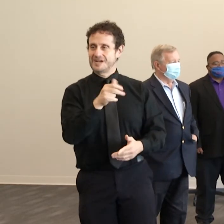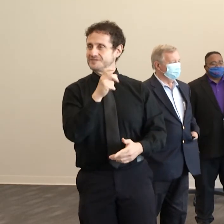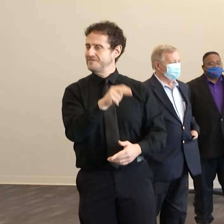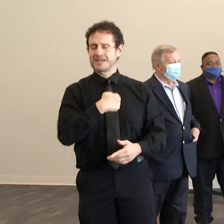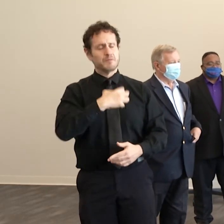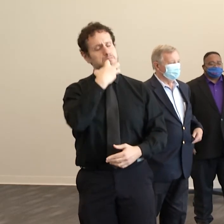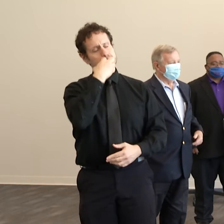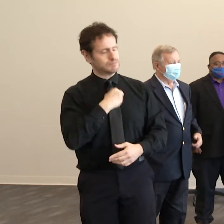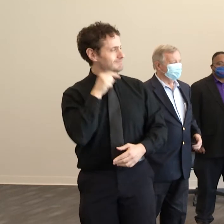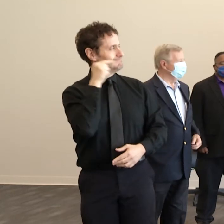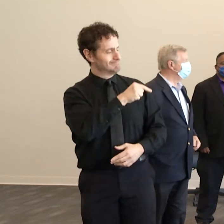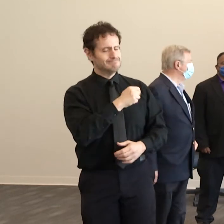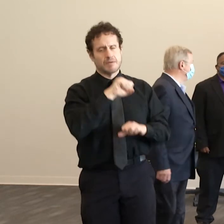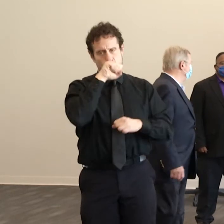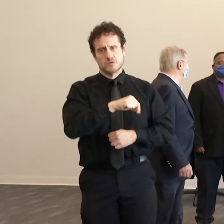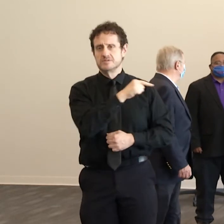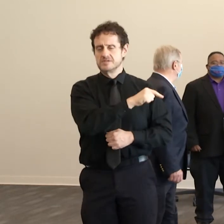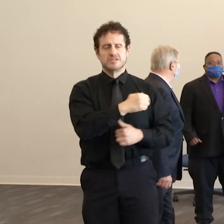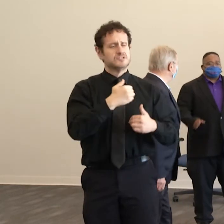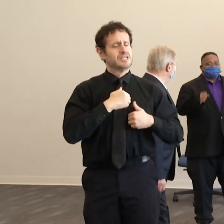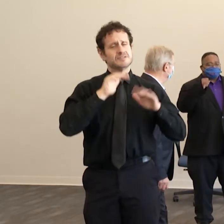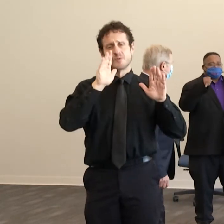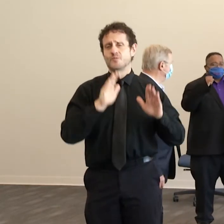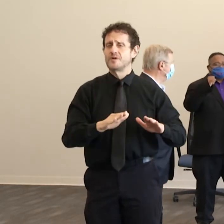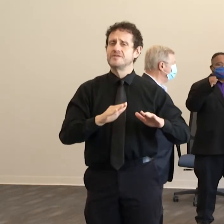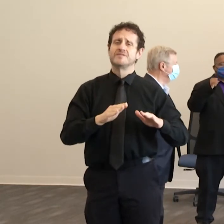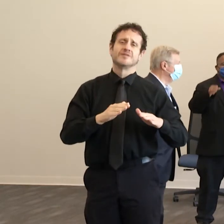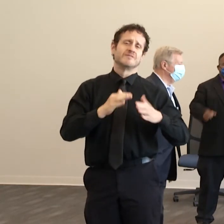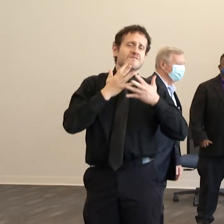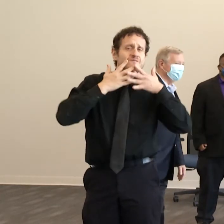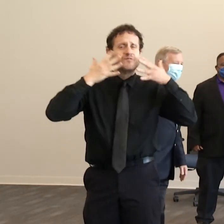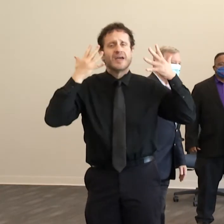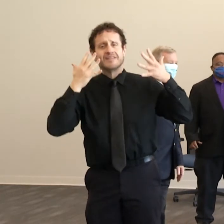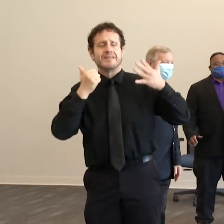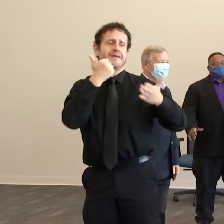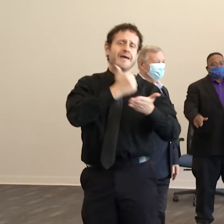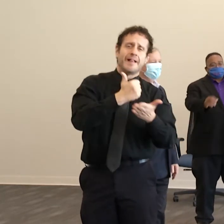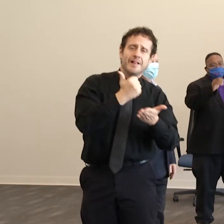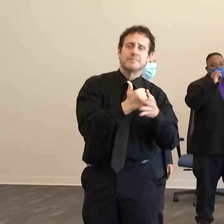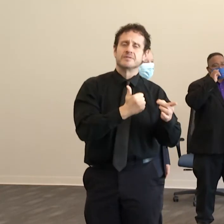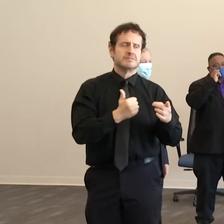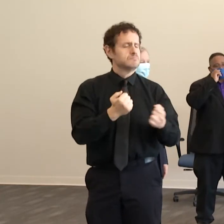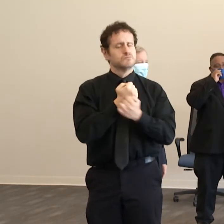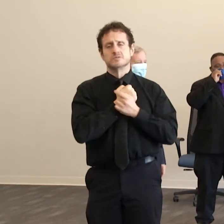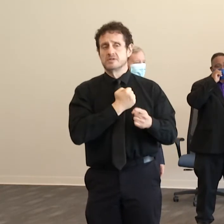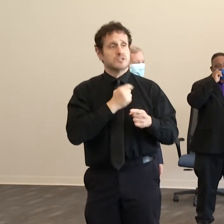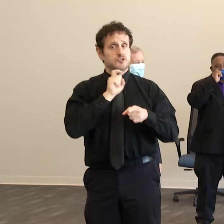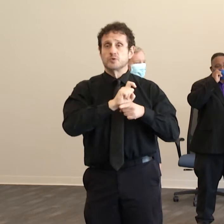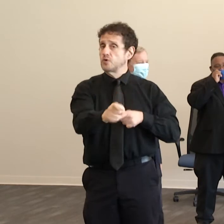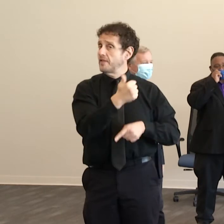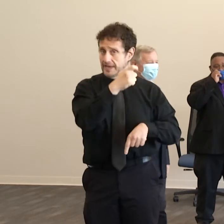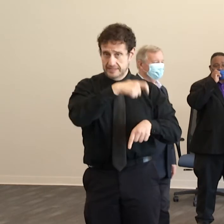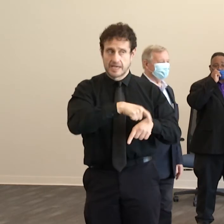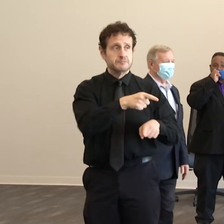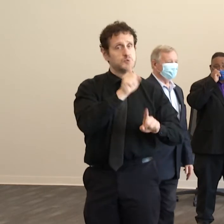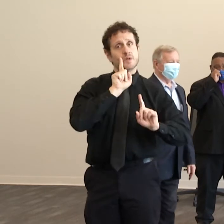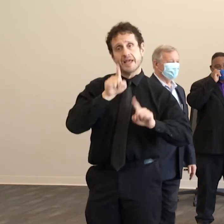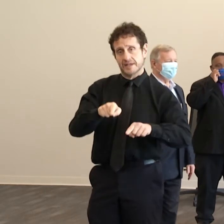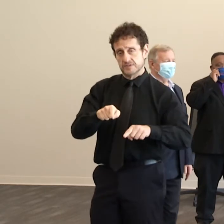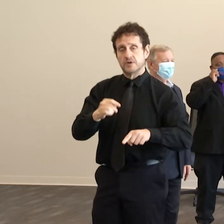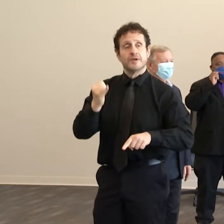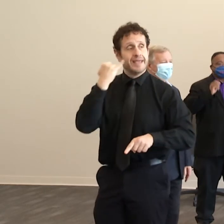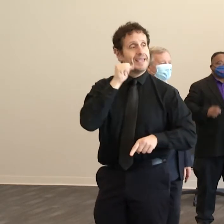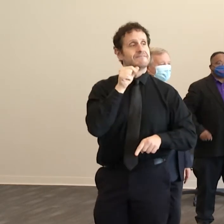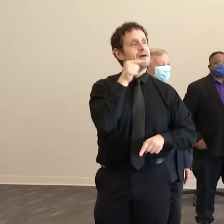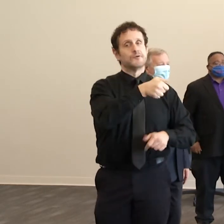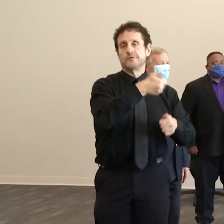love, and she has a bedside manner that I love. You can call her anytime, and she will respond. If she doesn't, she'll have an assistant